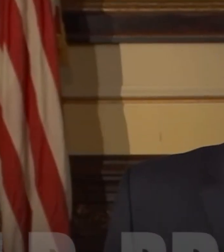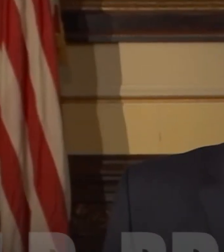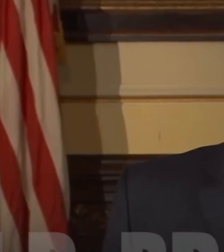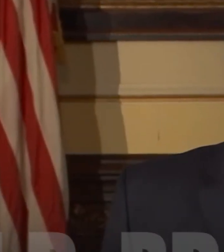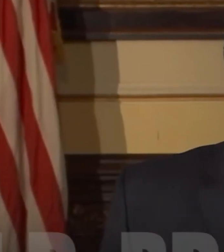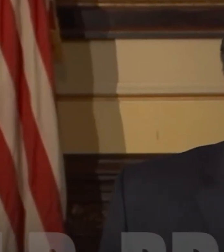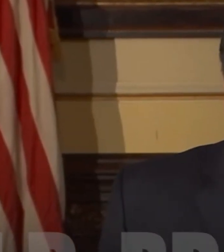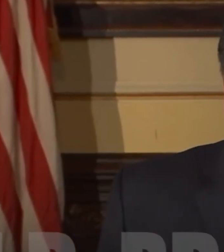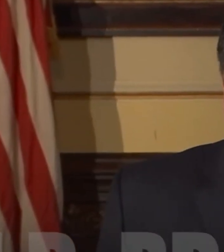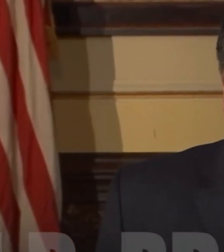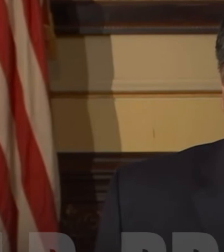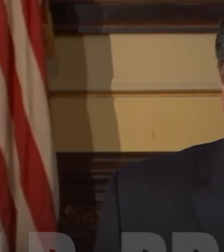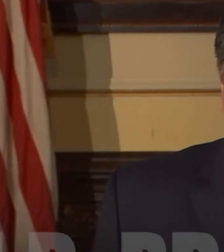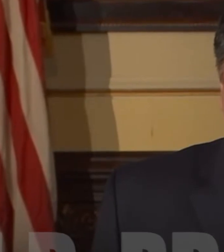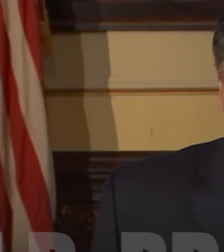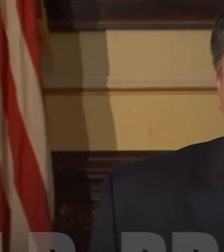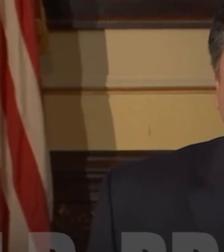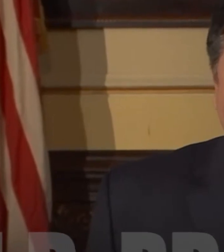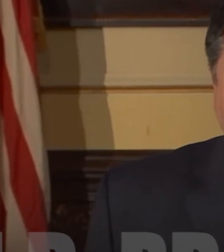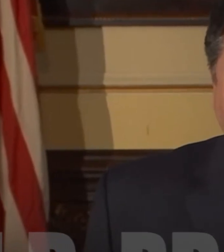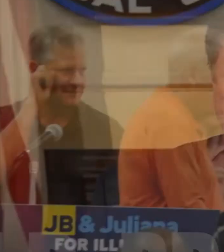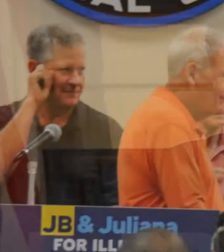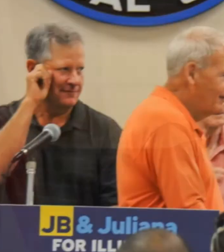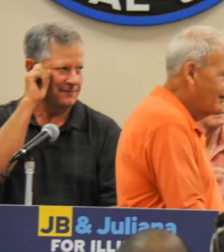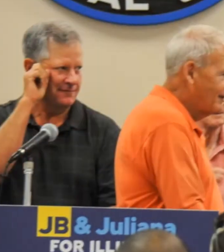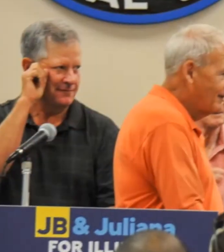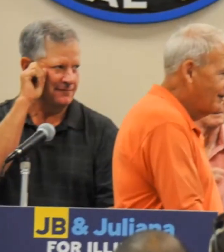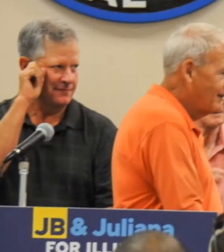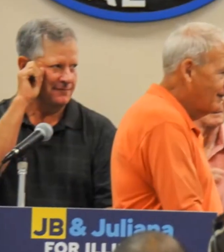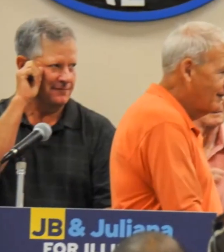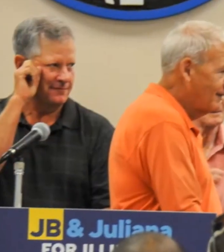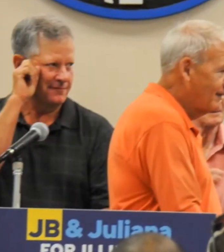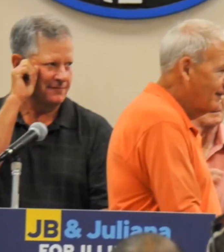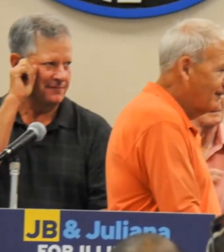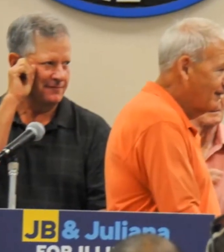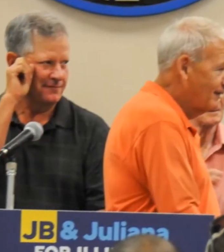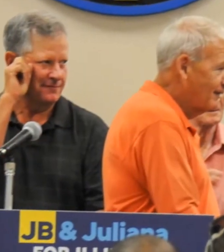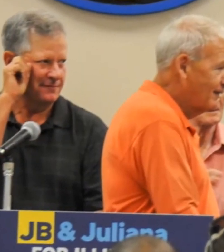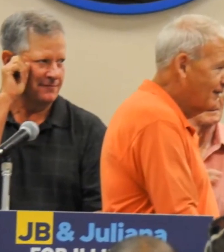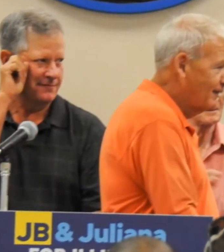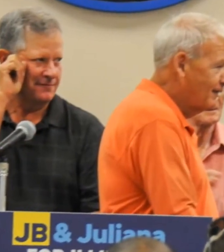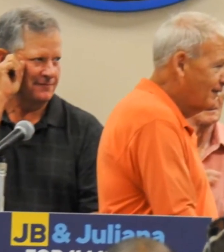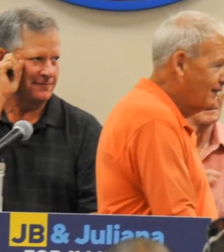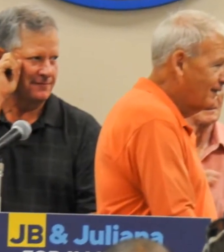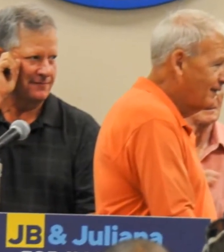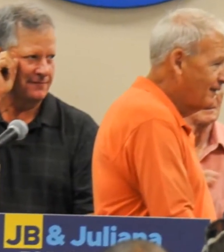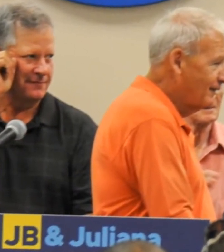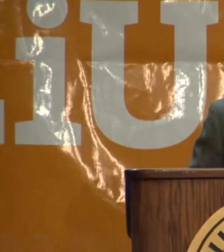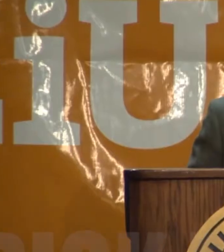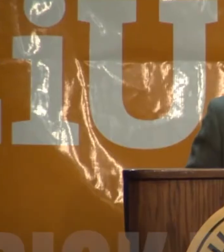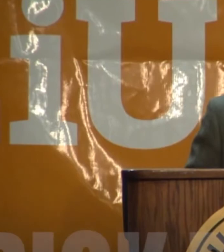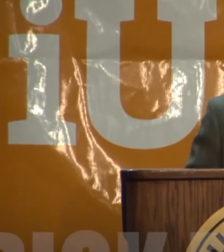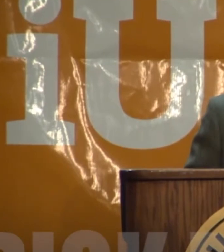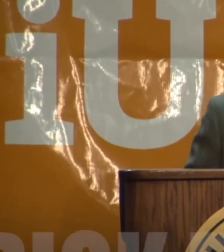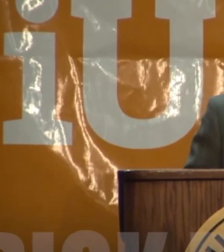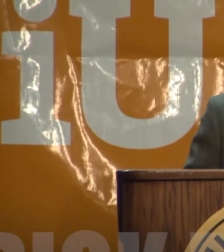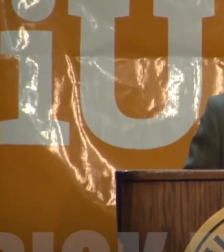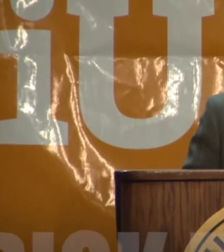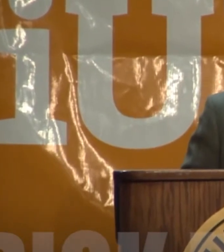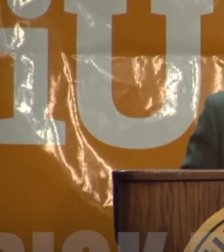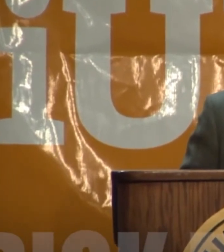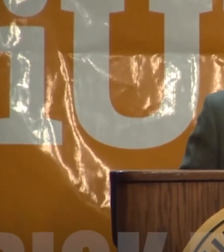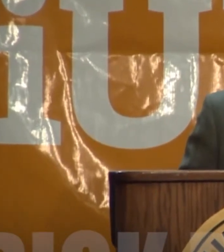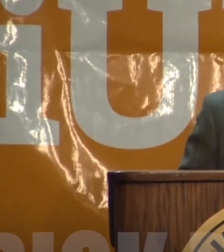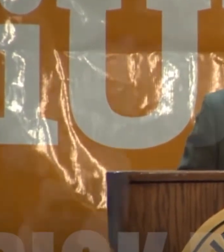To International Vice President John Penn, my friend, thank you very much for your friendship and for your leadership. John